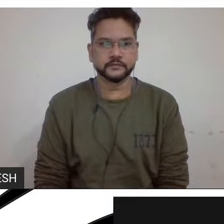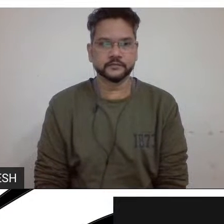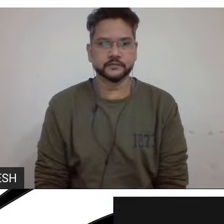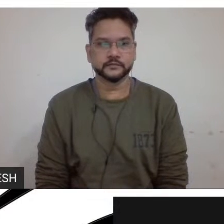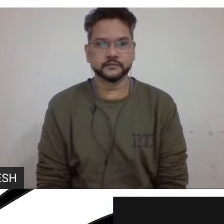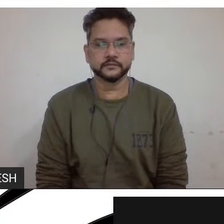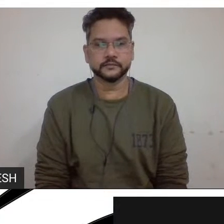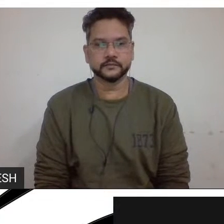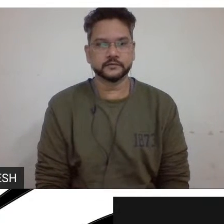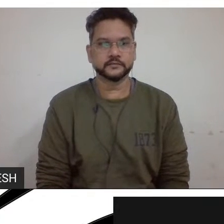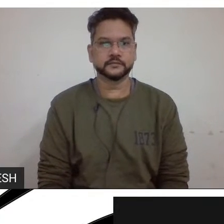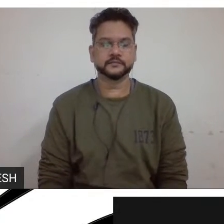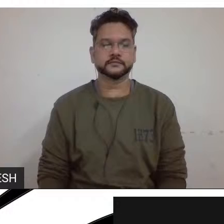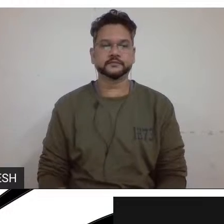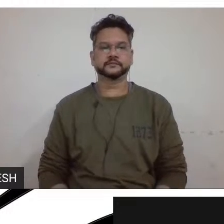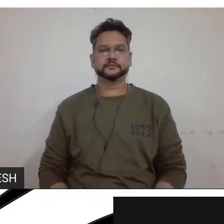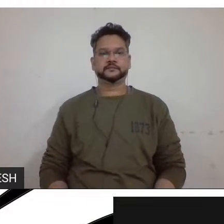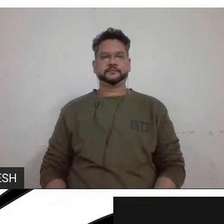All right.